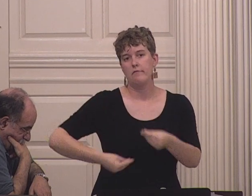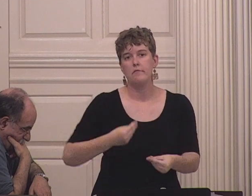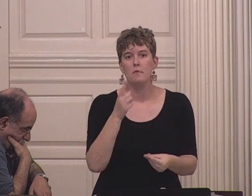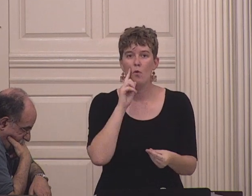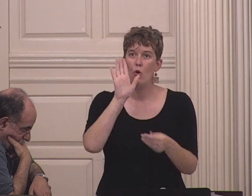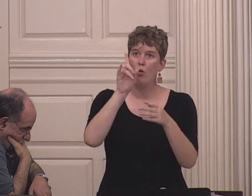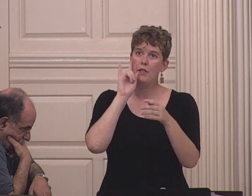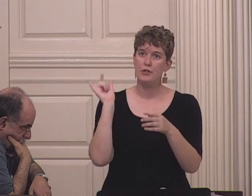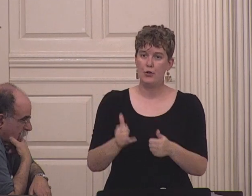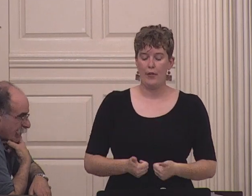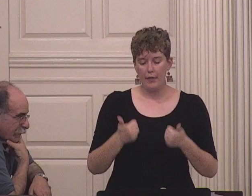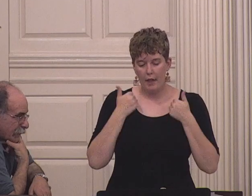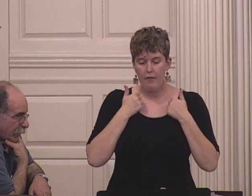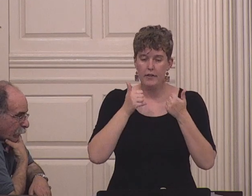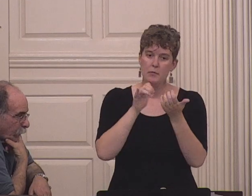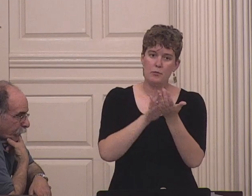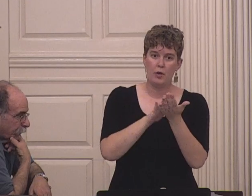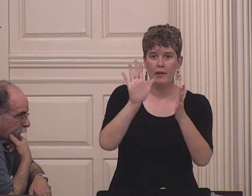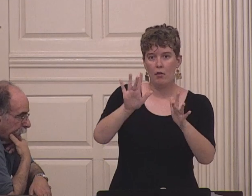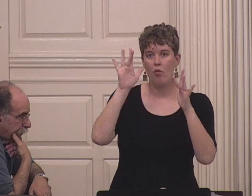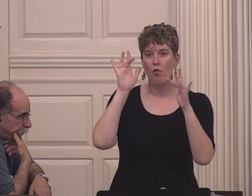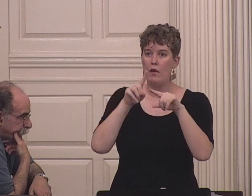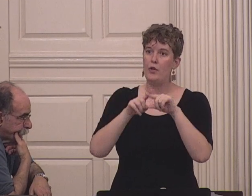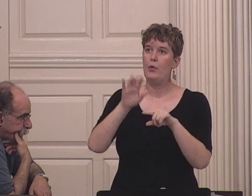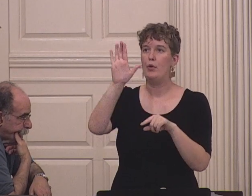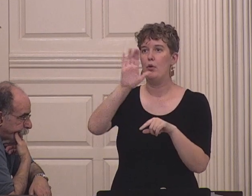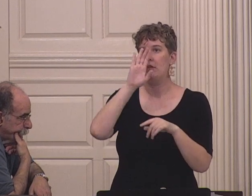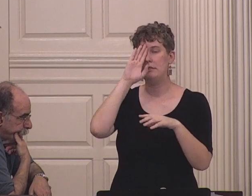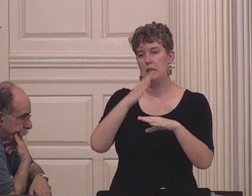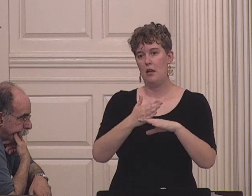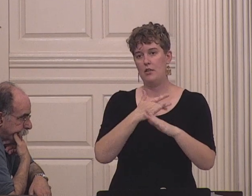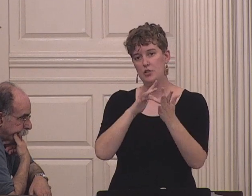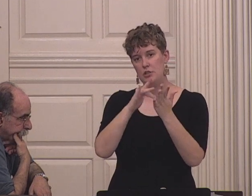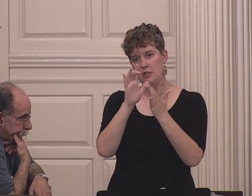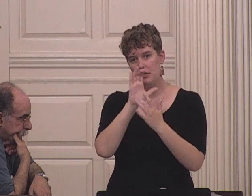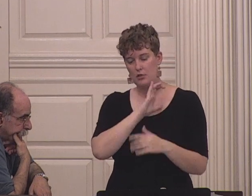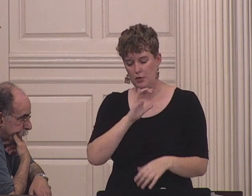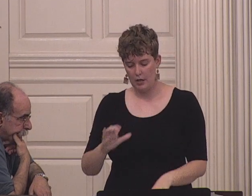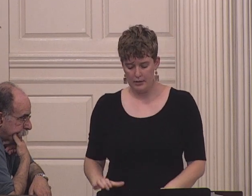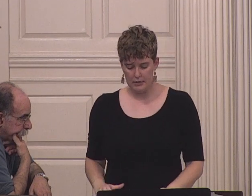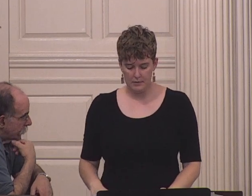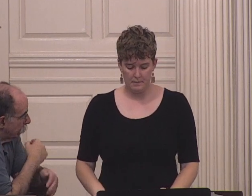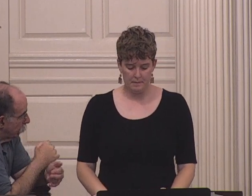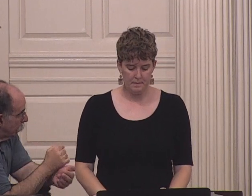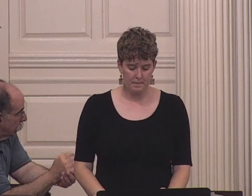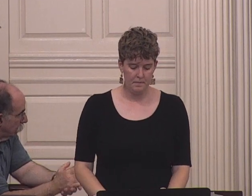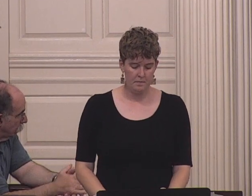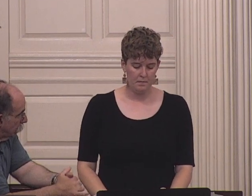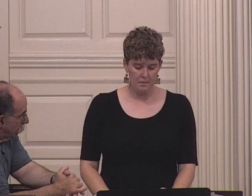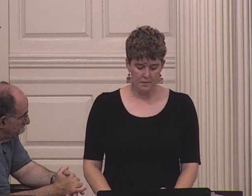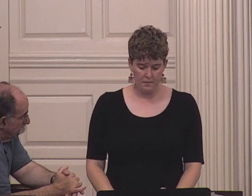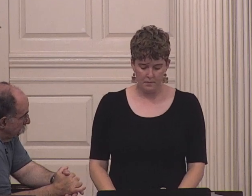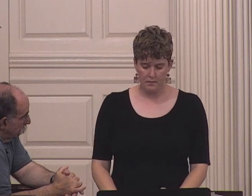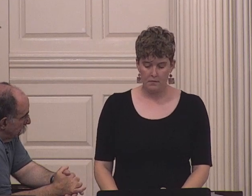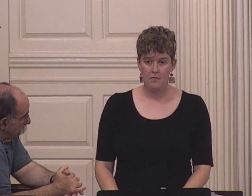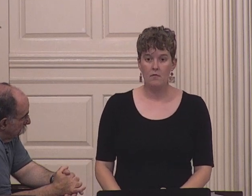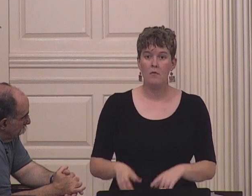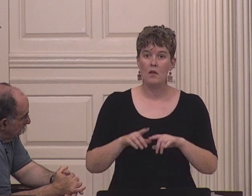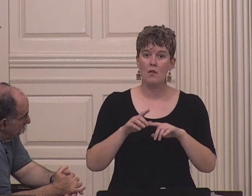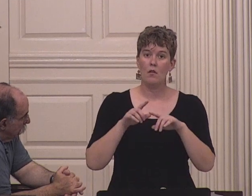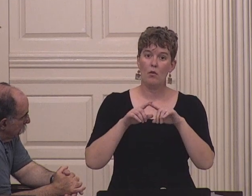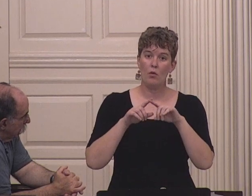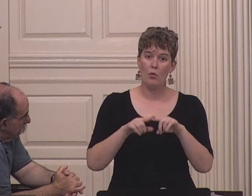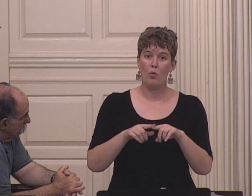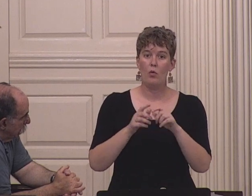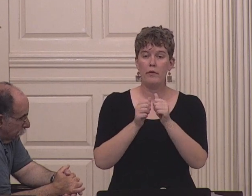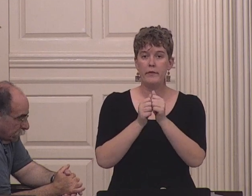you through your Son, Jesus Christ. Through